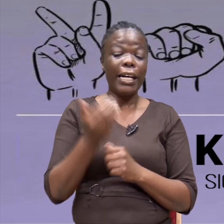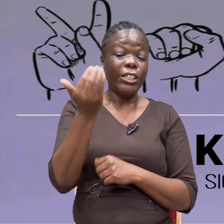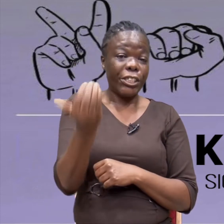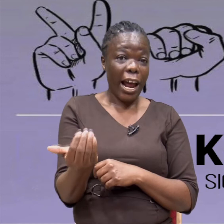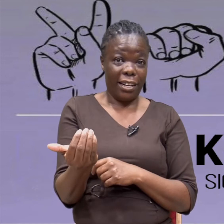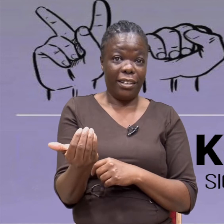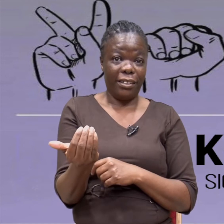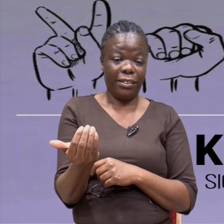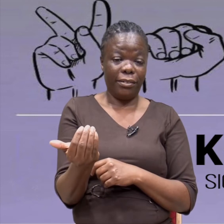Child,